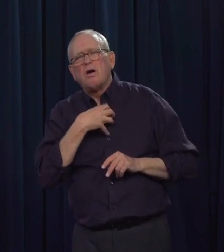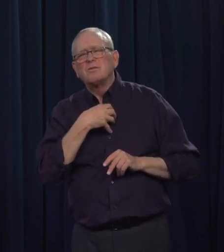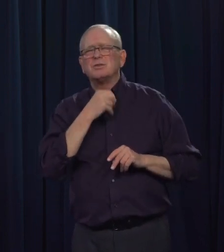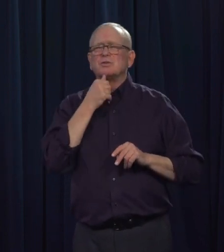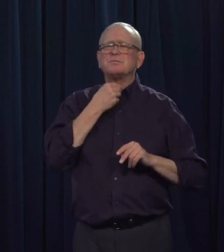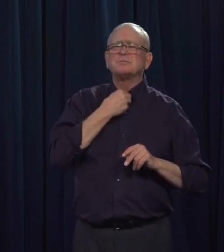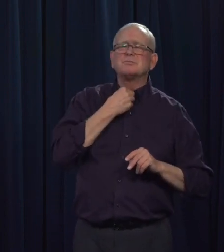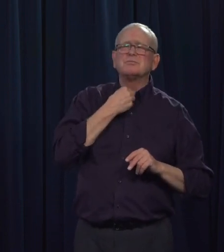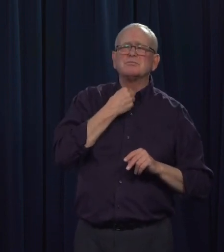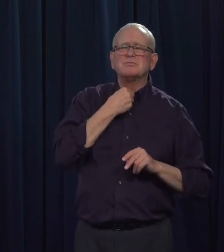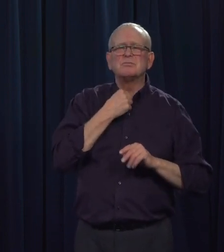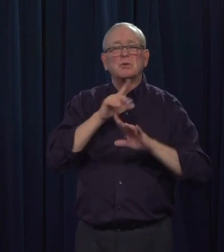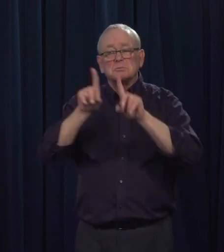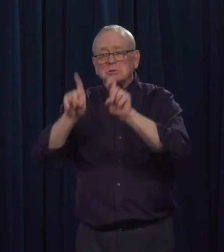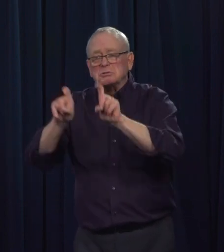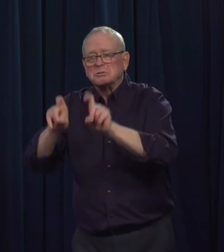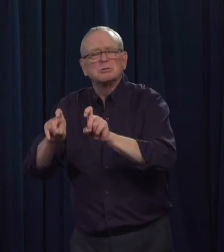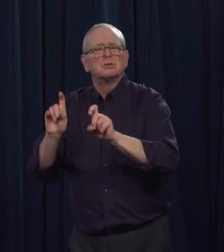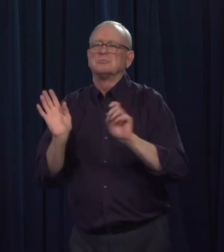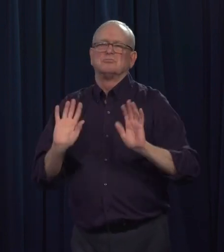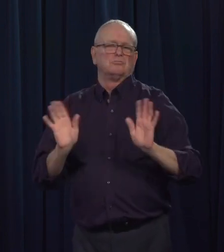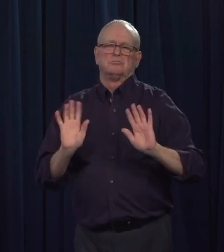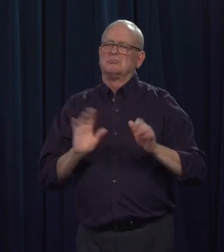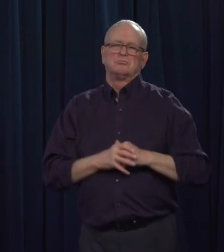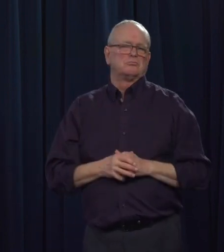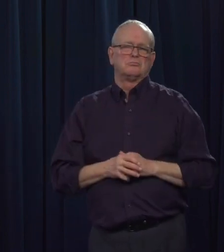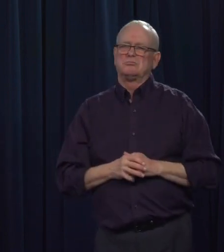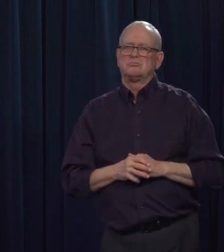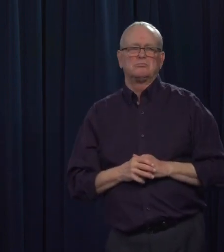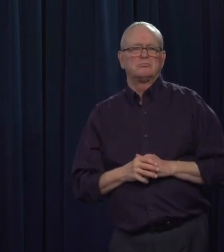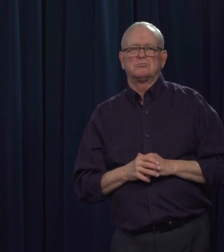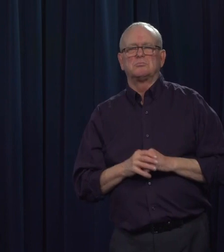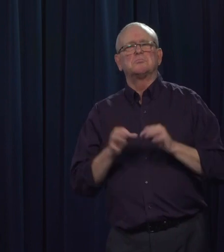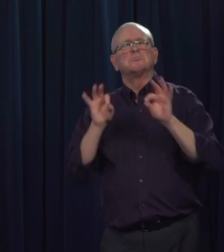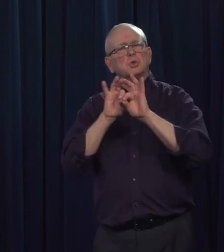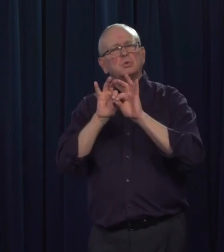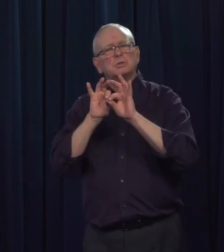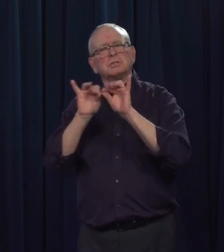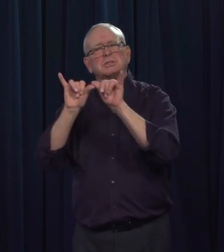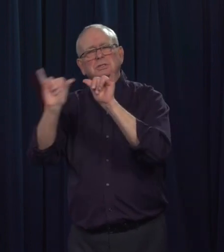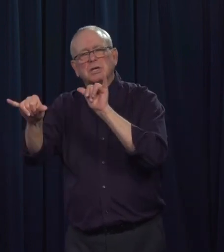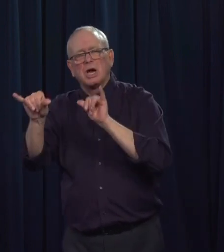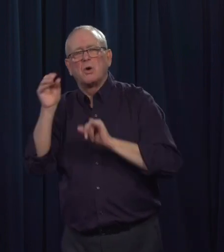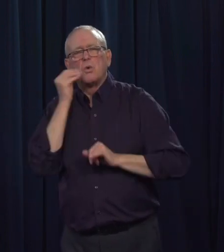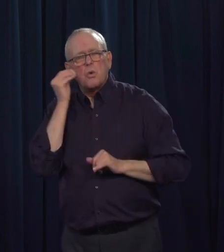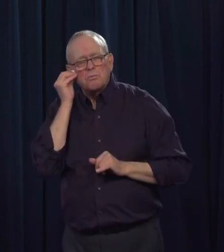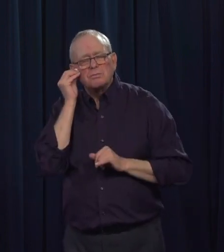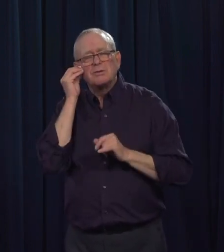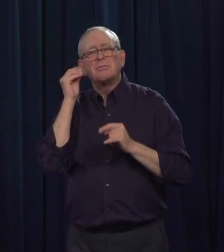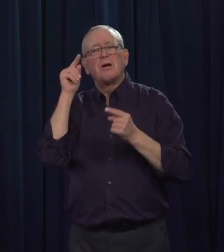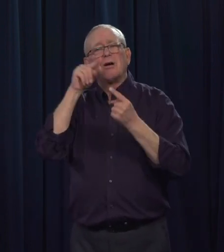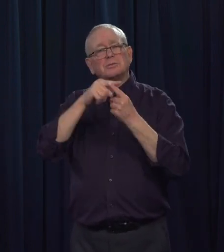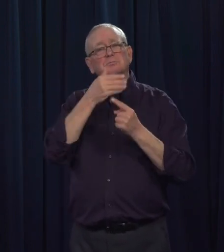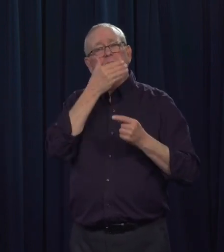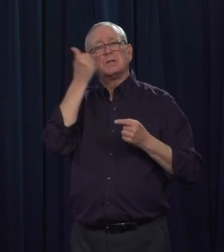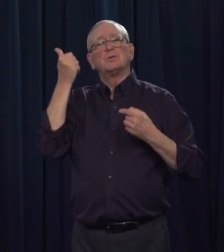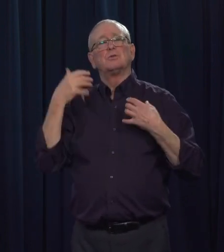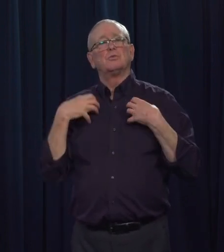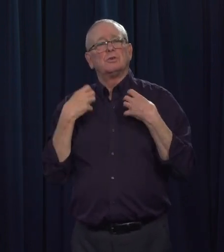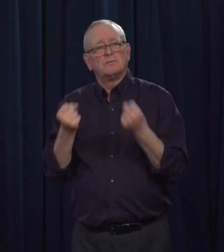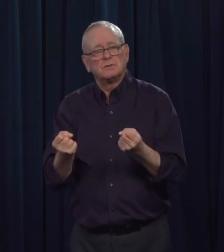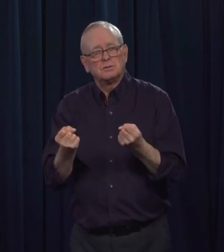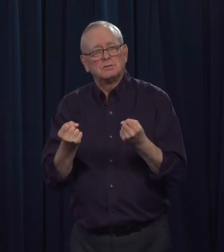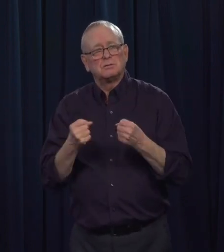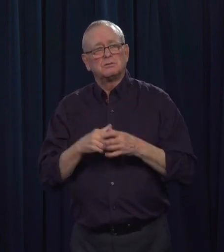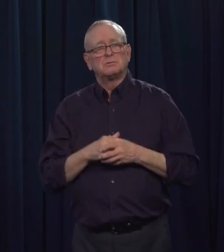for 2 weeks since their return. They should continue to stay at home, and if they experience mild symptoms, self-isolate